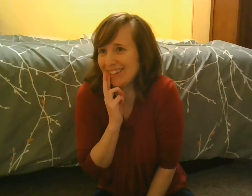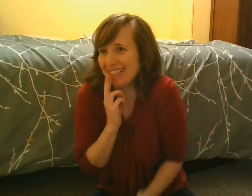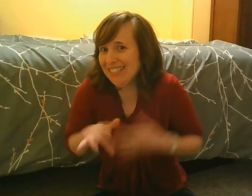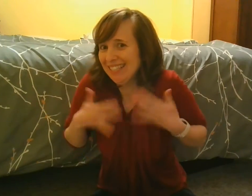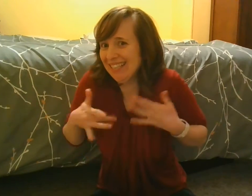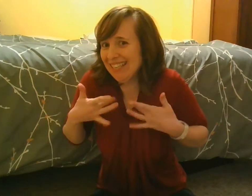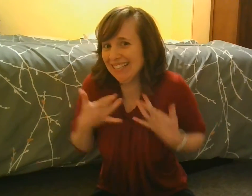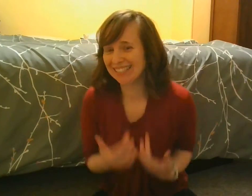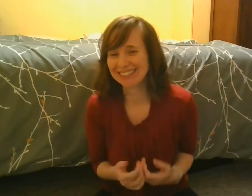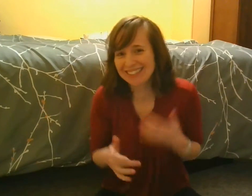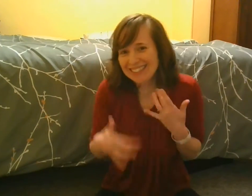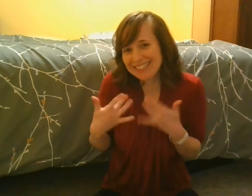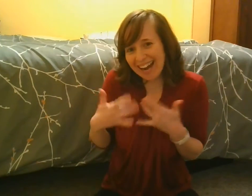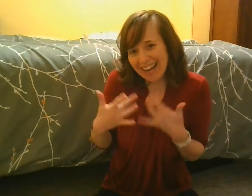restaurant. Exciting.